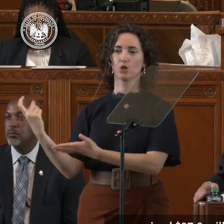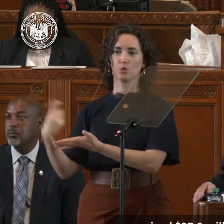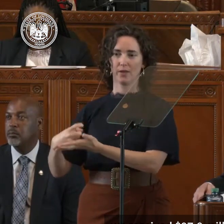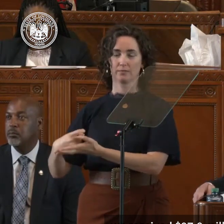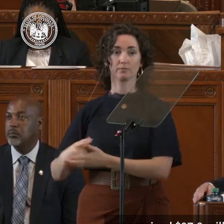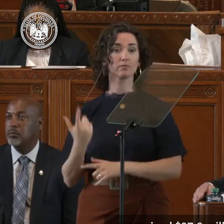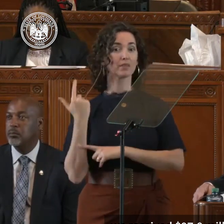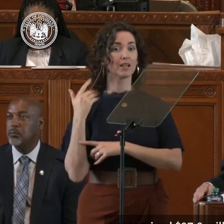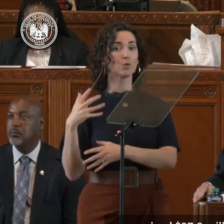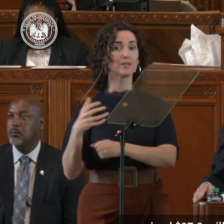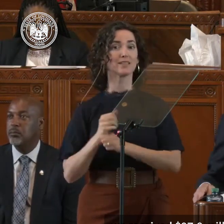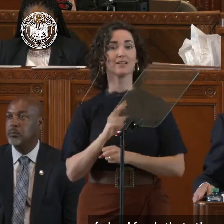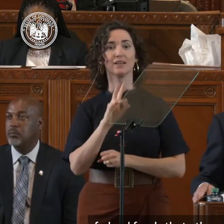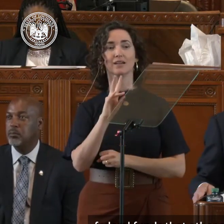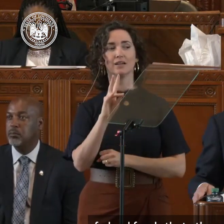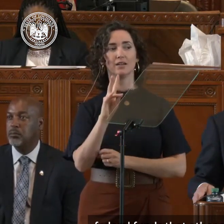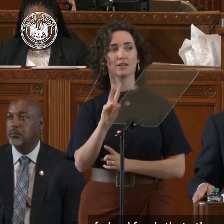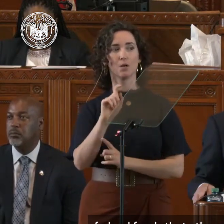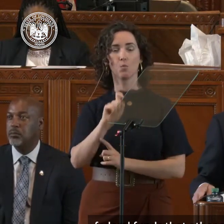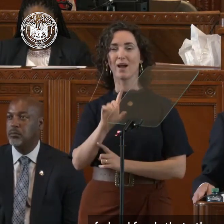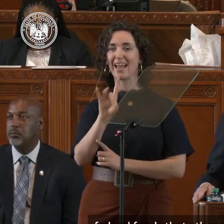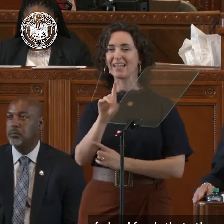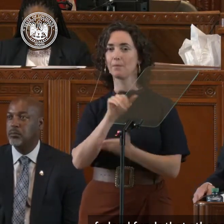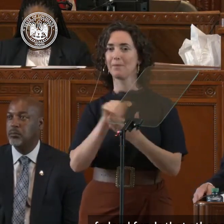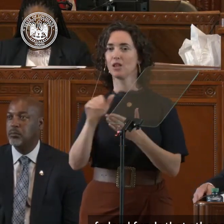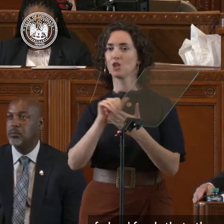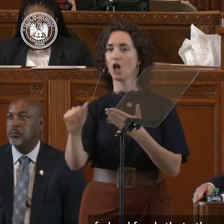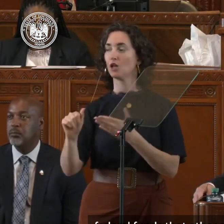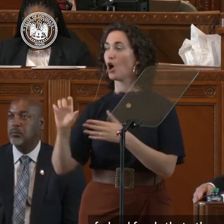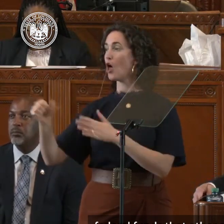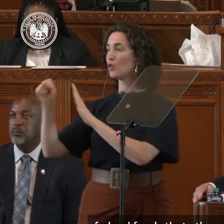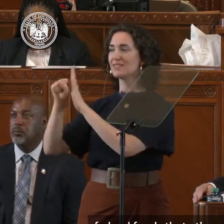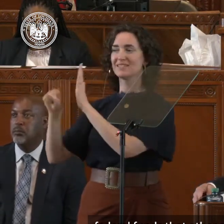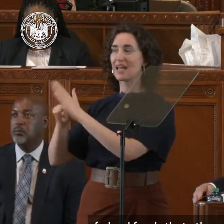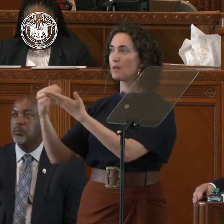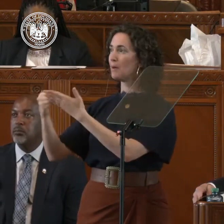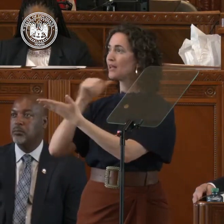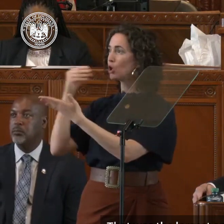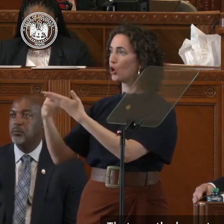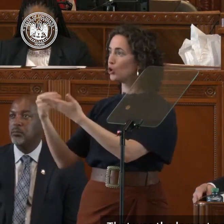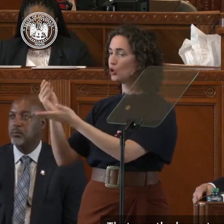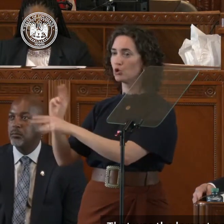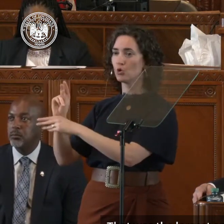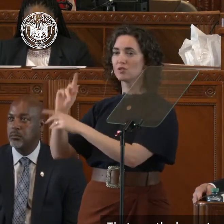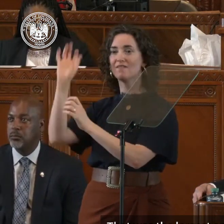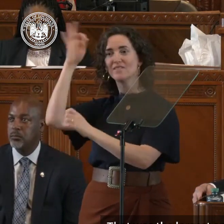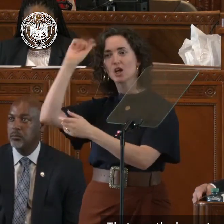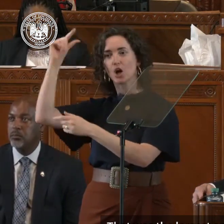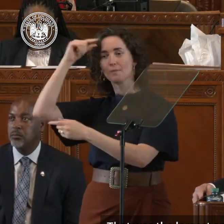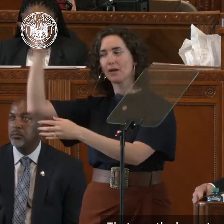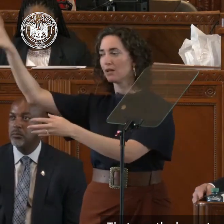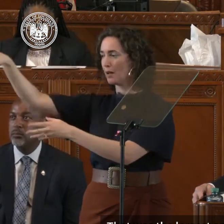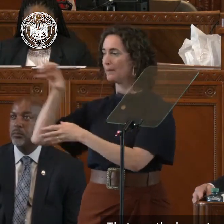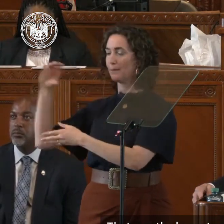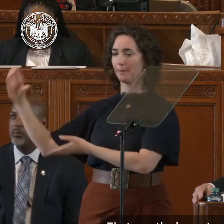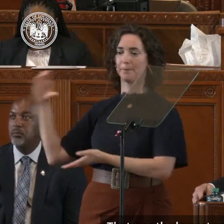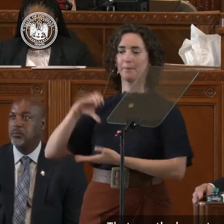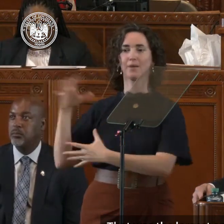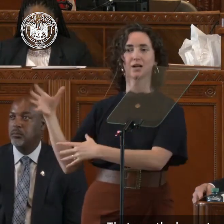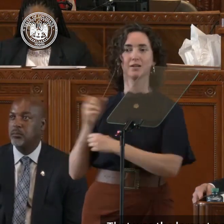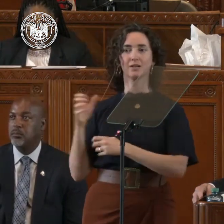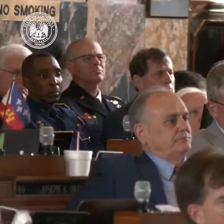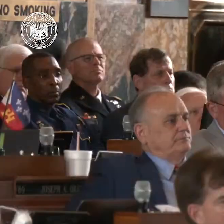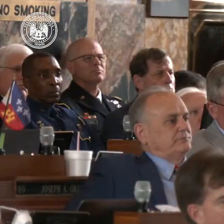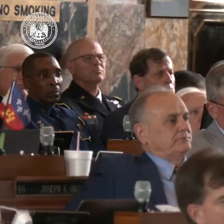$97.8 million in redistributed federal funds that other states had failed to use. That was the largest amount in